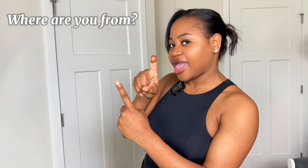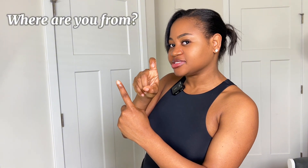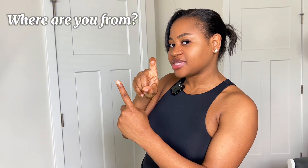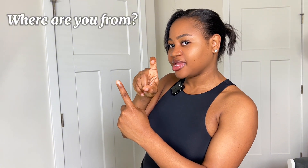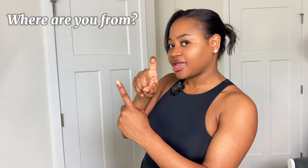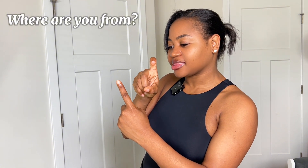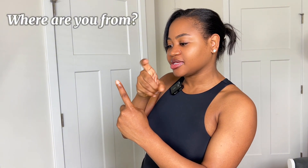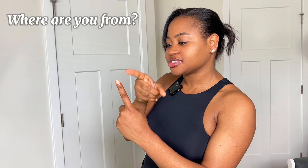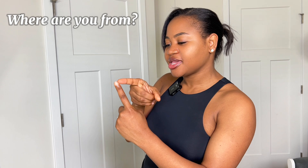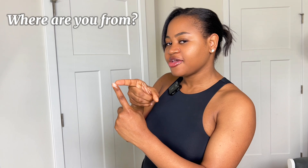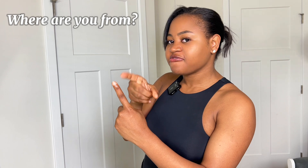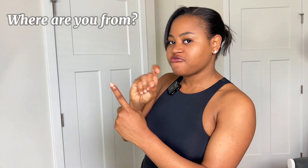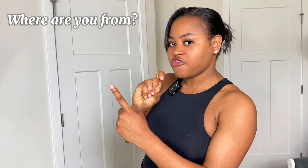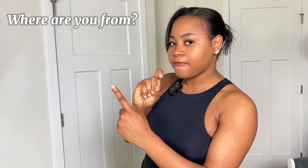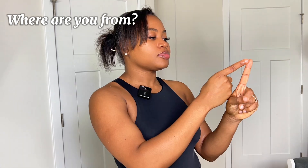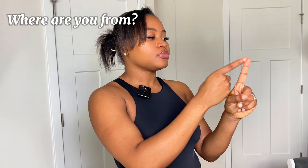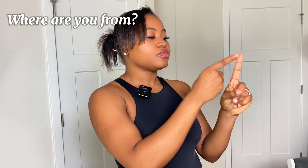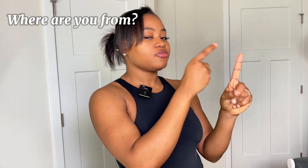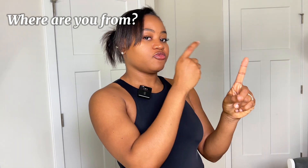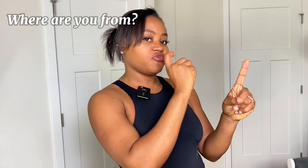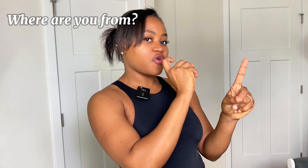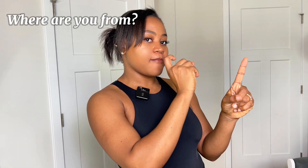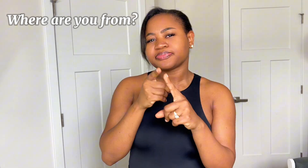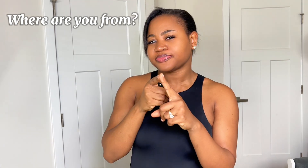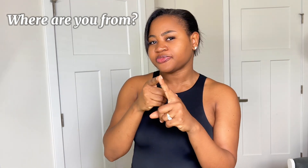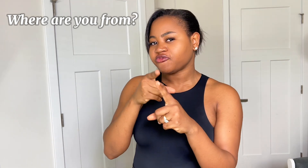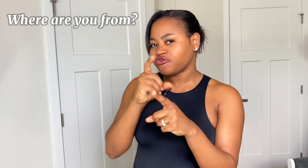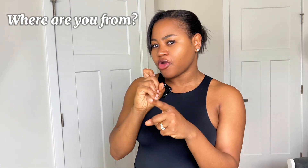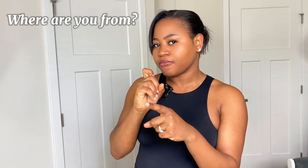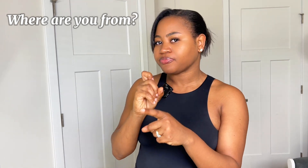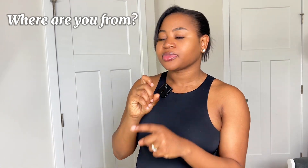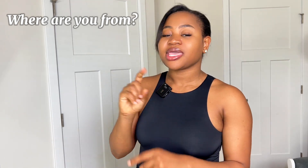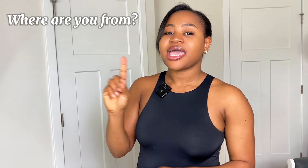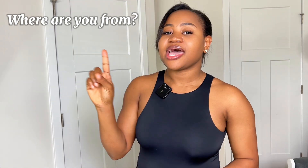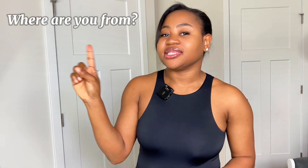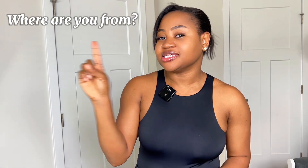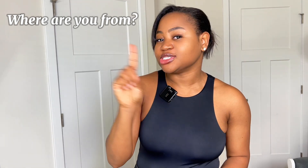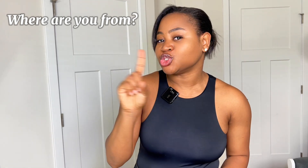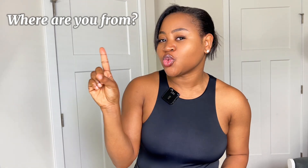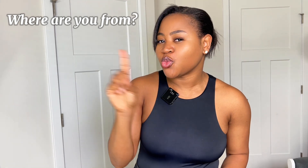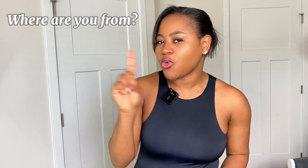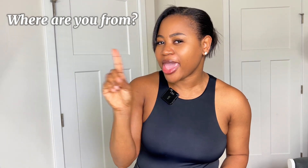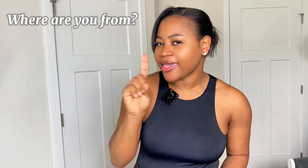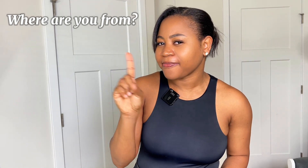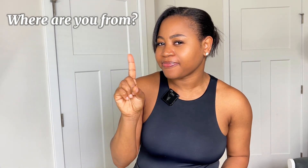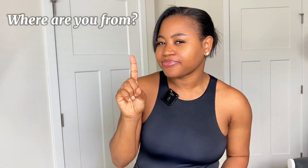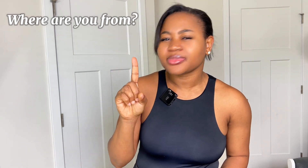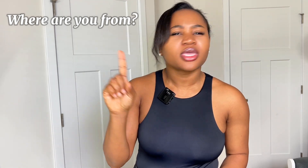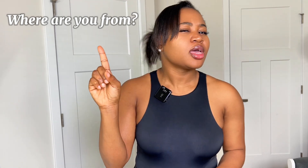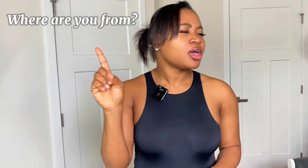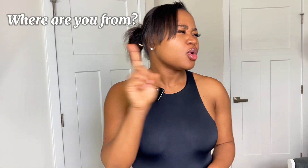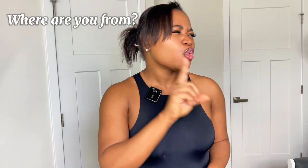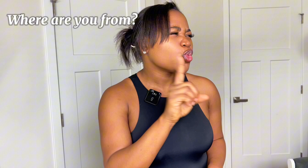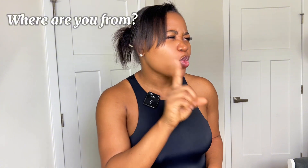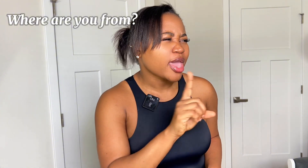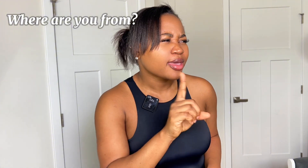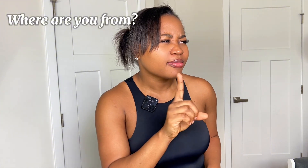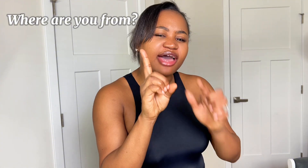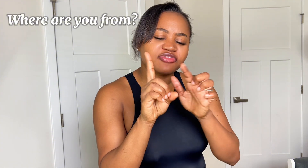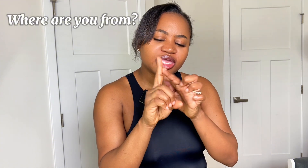X sign like this. From. From. From. And this is where. Where. Have your